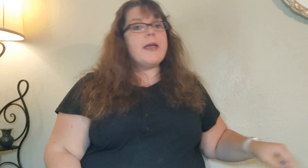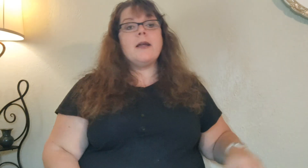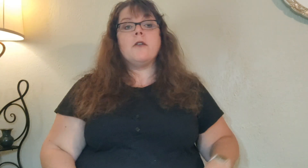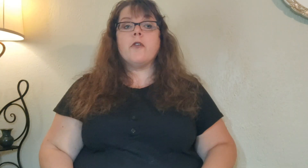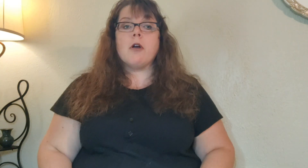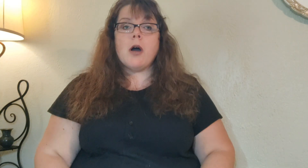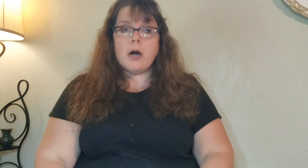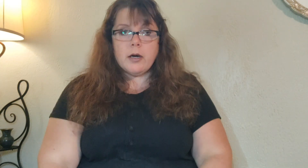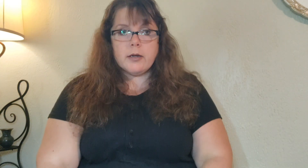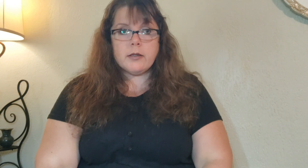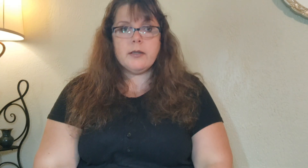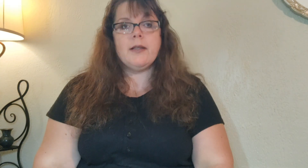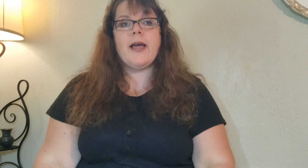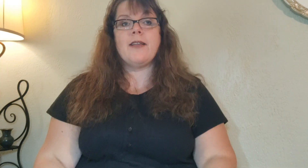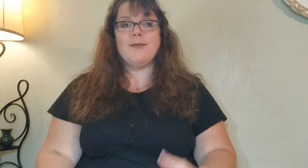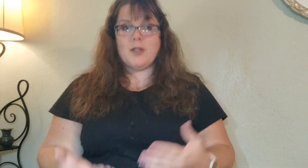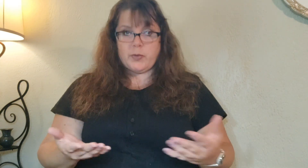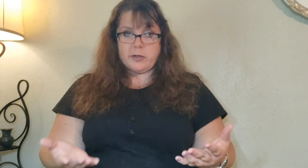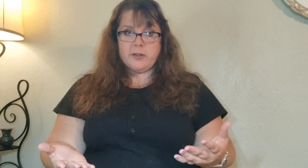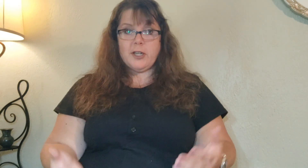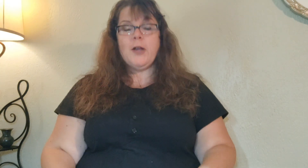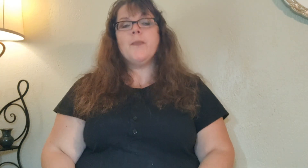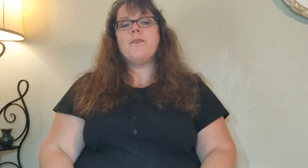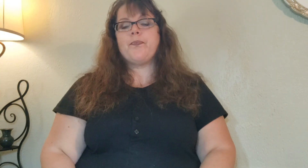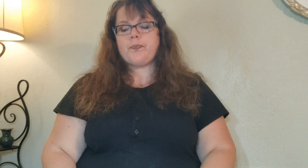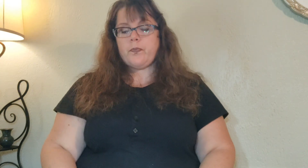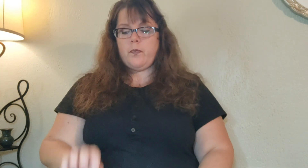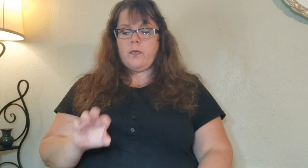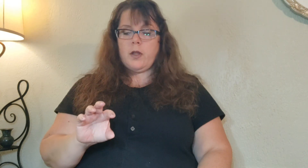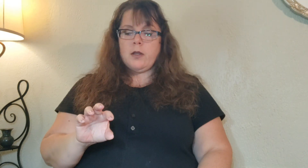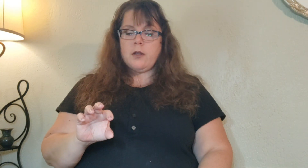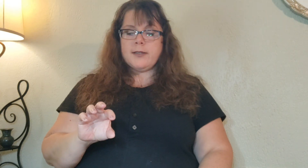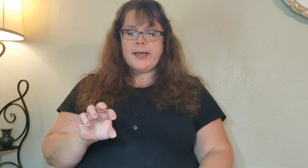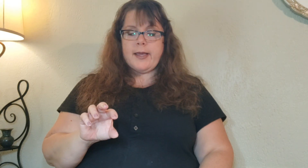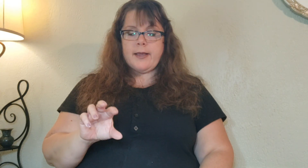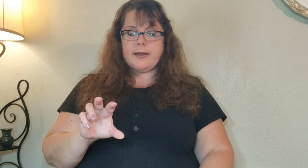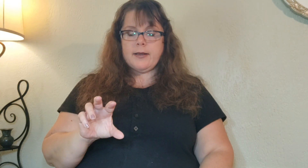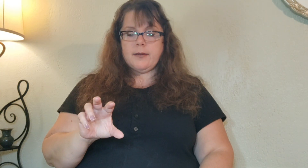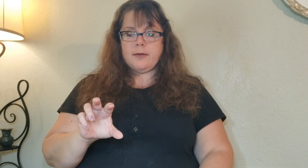And for hawk, like the bird, you take